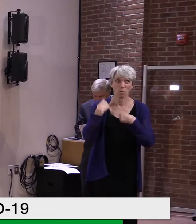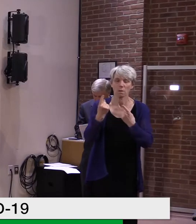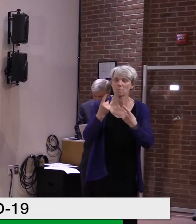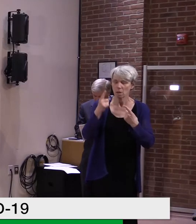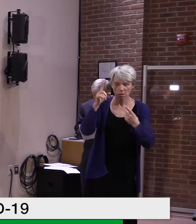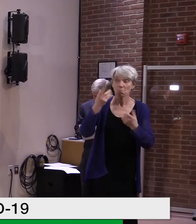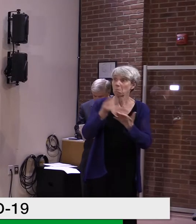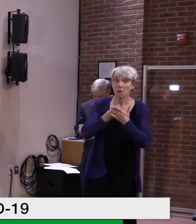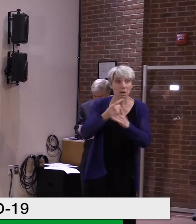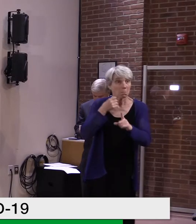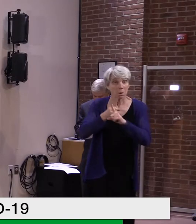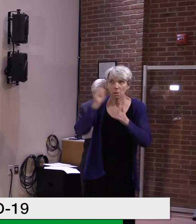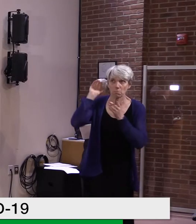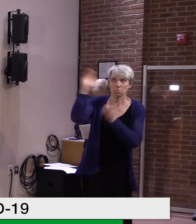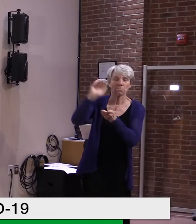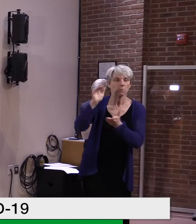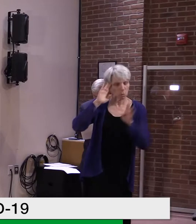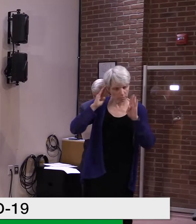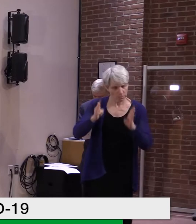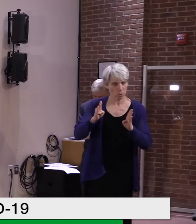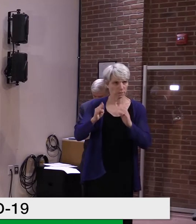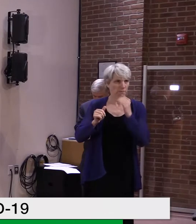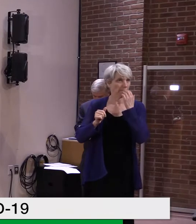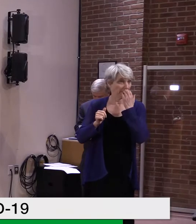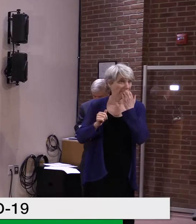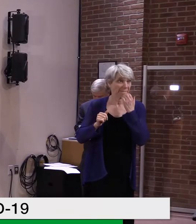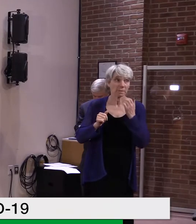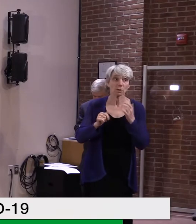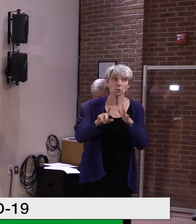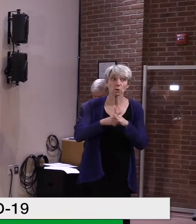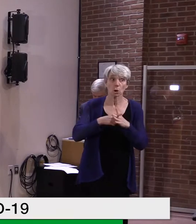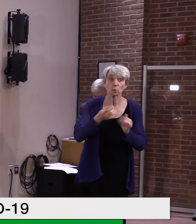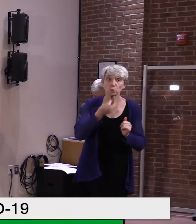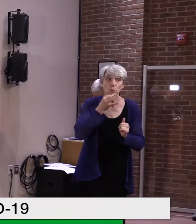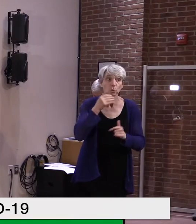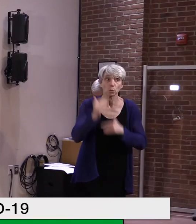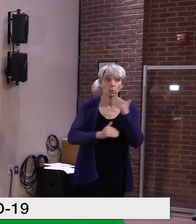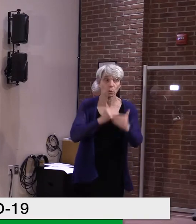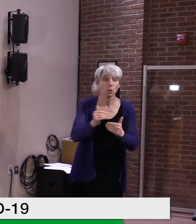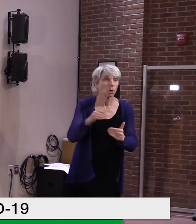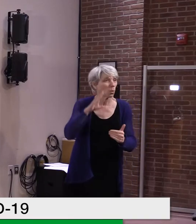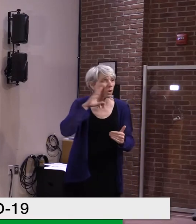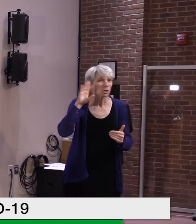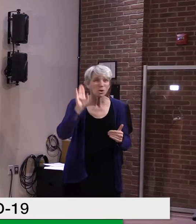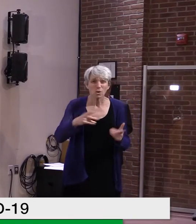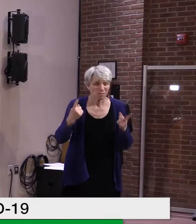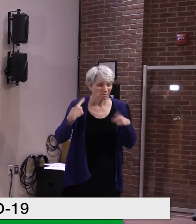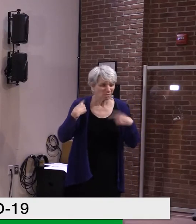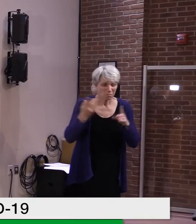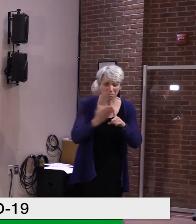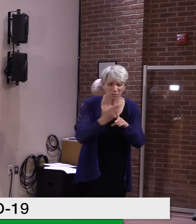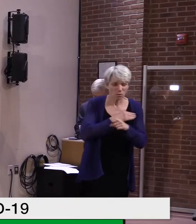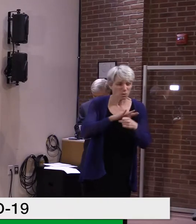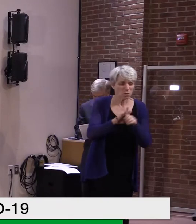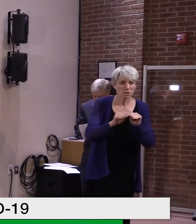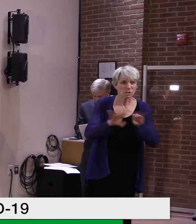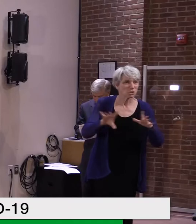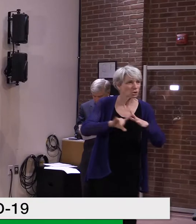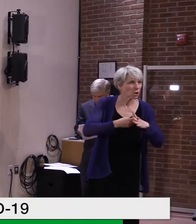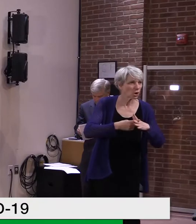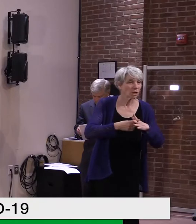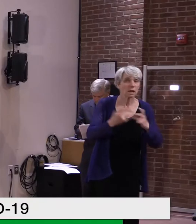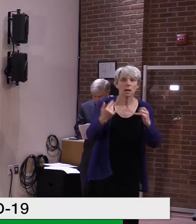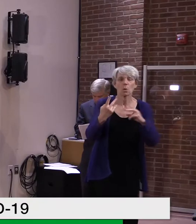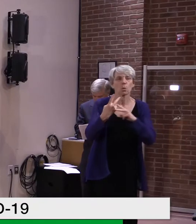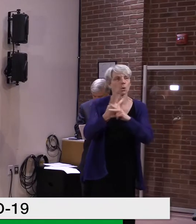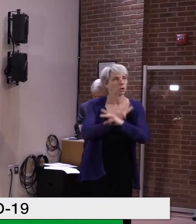that direction. We know there is need here in the state of Vermont. We knew it before the pandemic, and the pandemic has